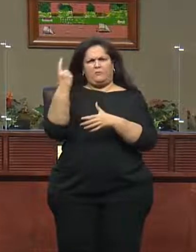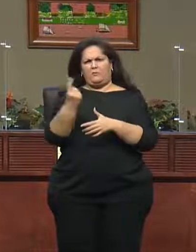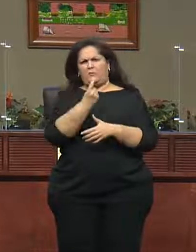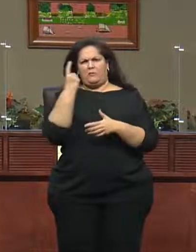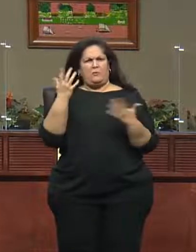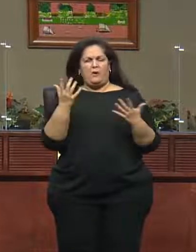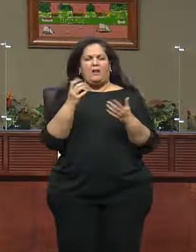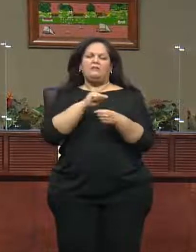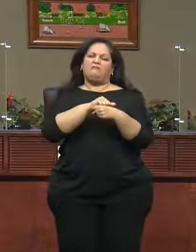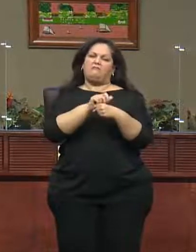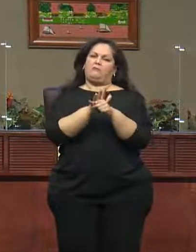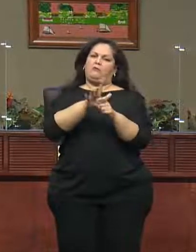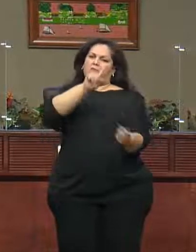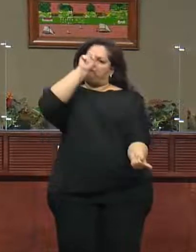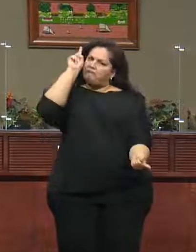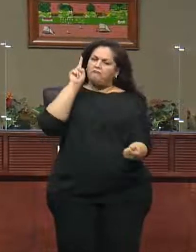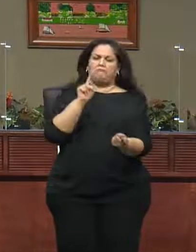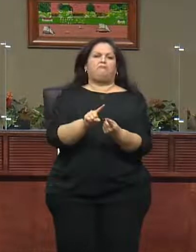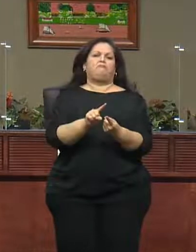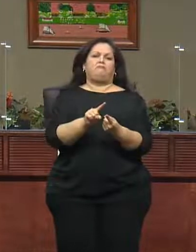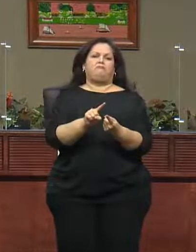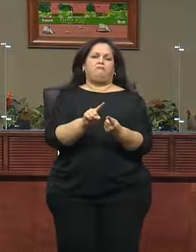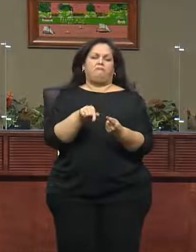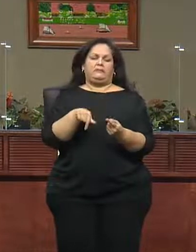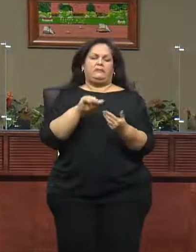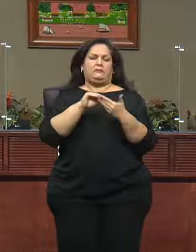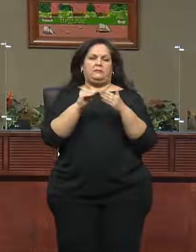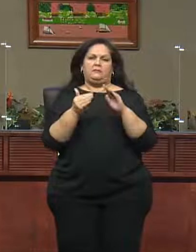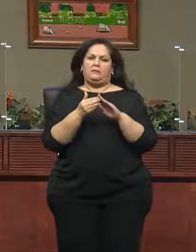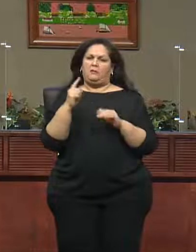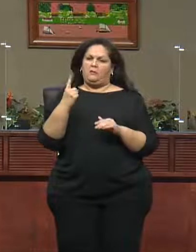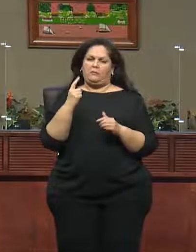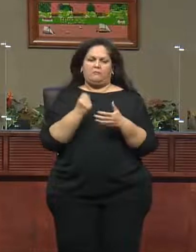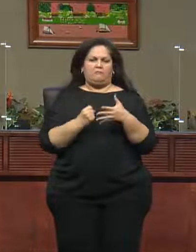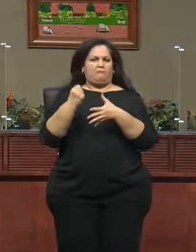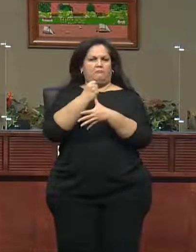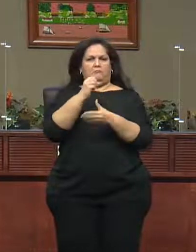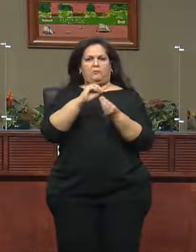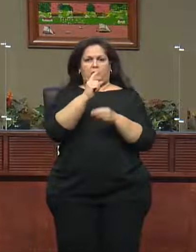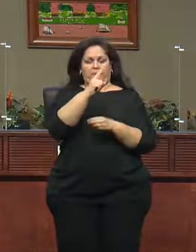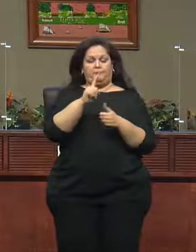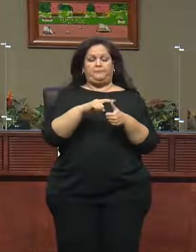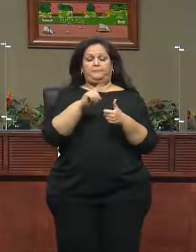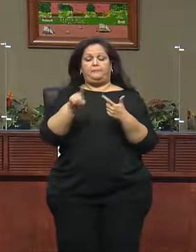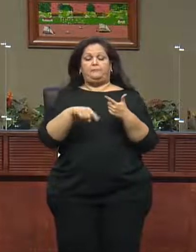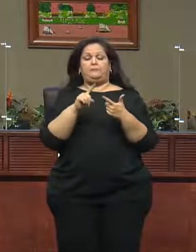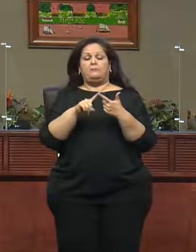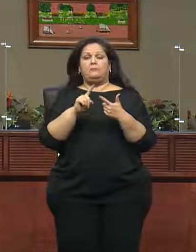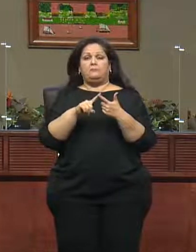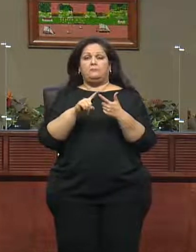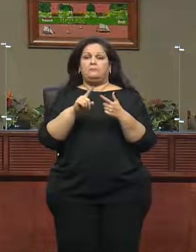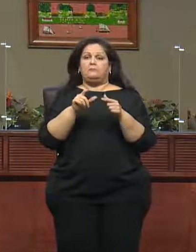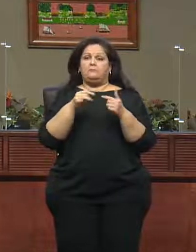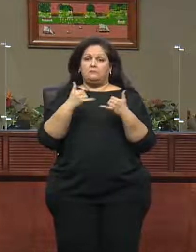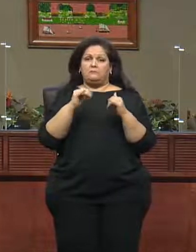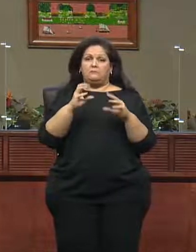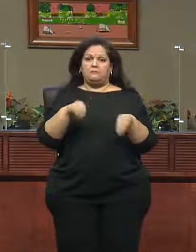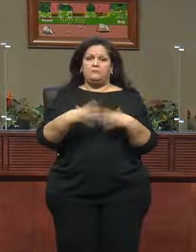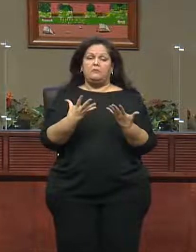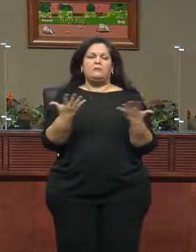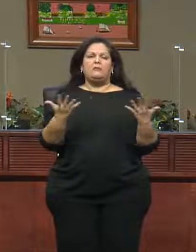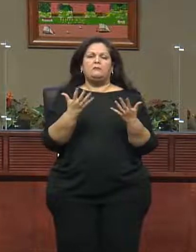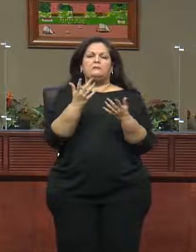to stop the spread of the virus within our community. Always number one. Number two is to continue offering free